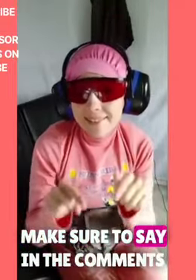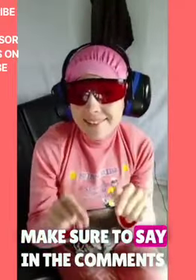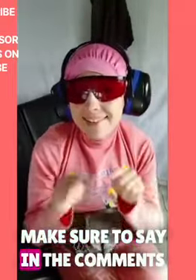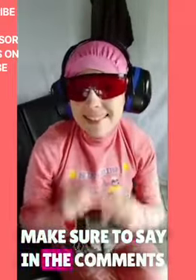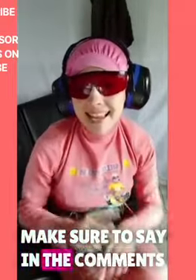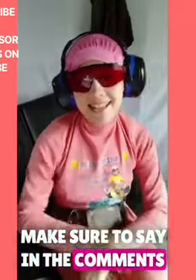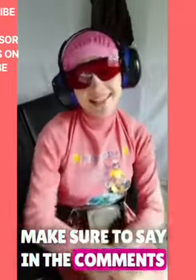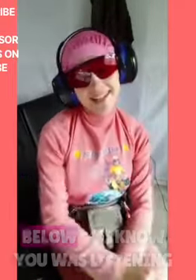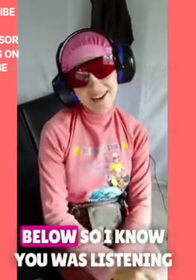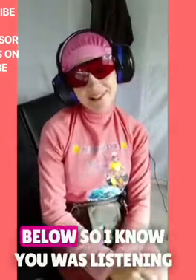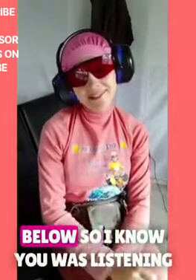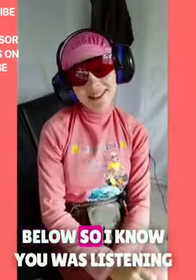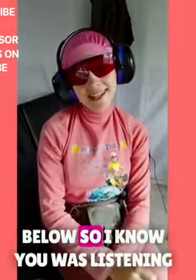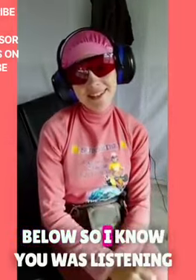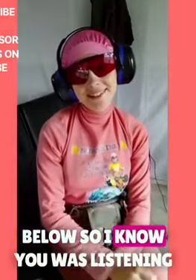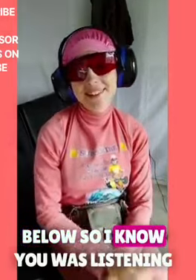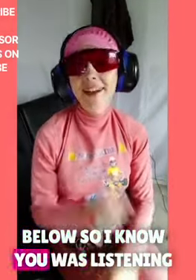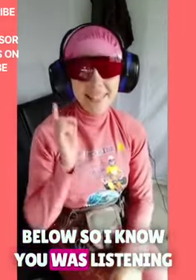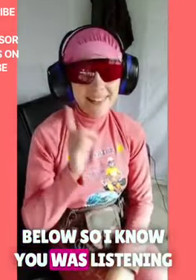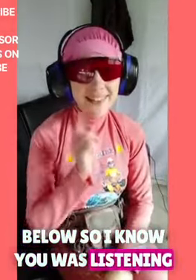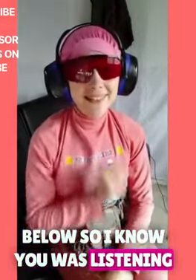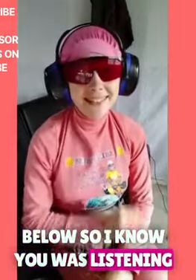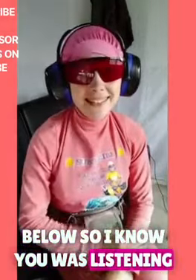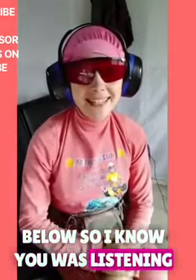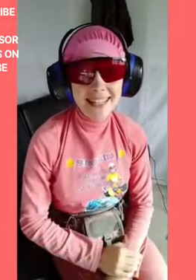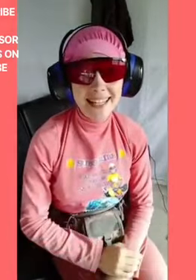in the comments below so I know that you was listening.